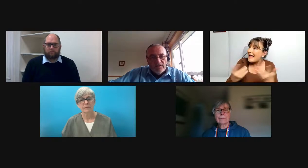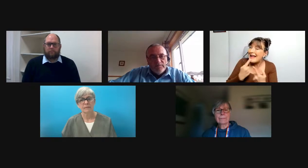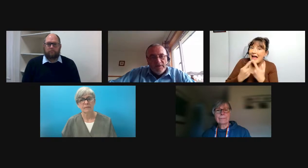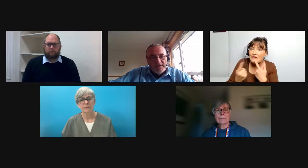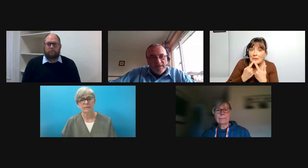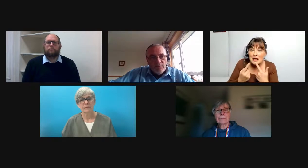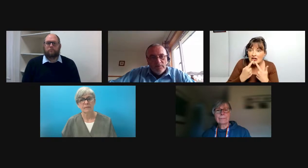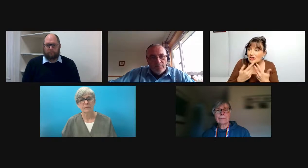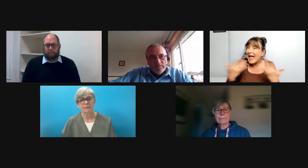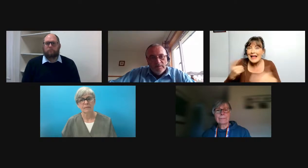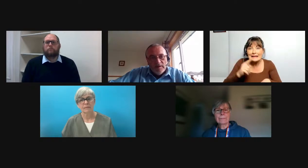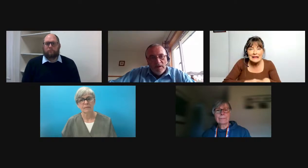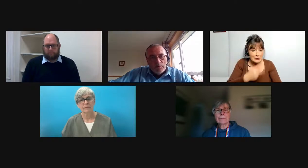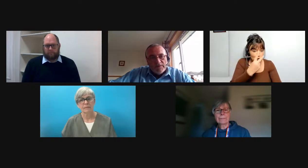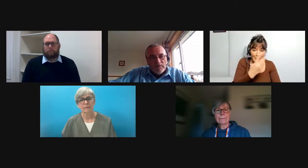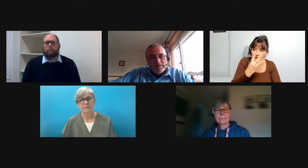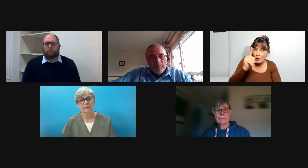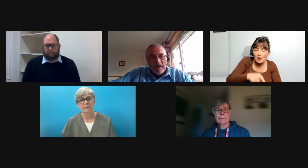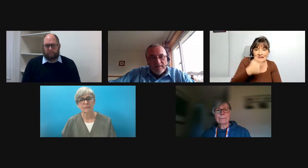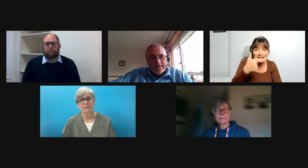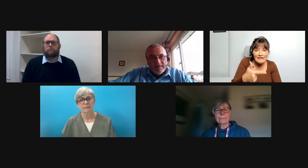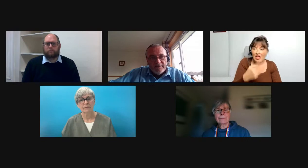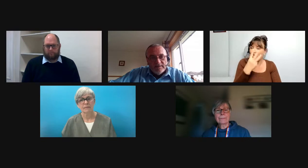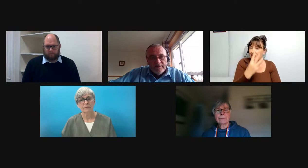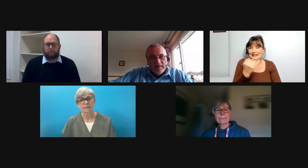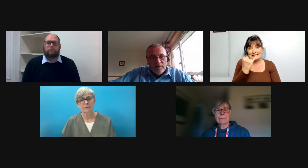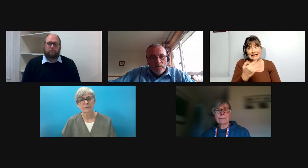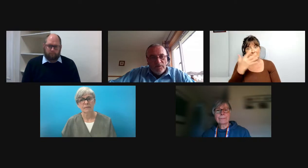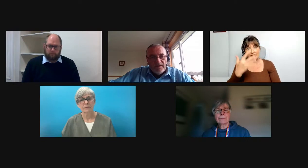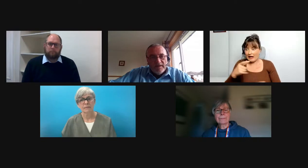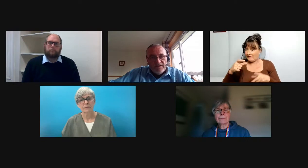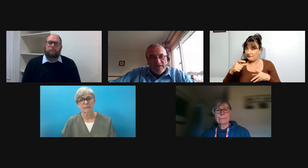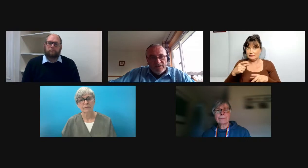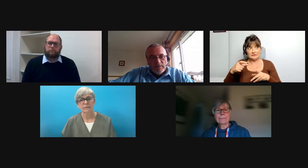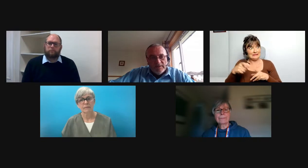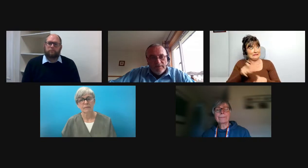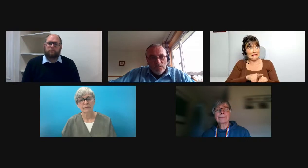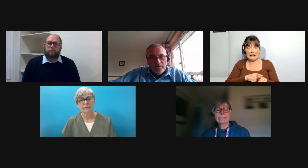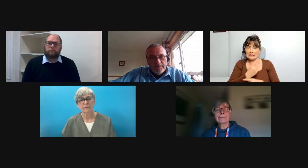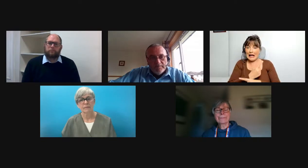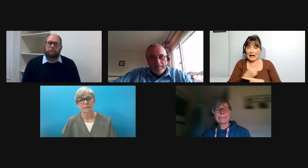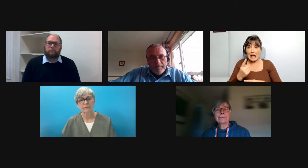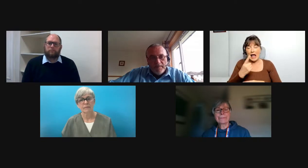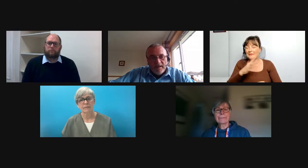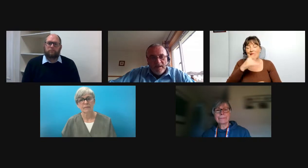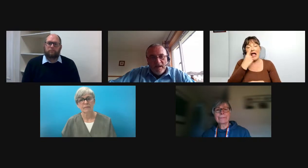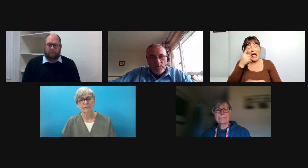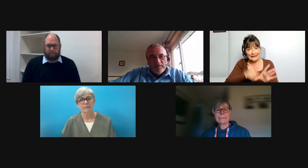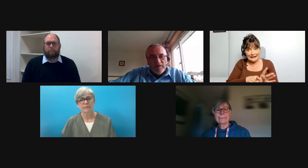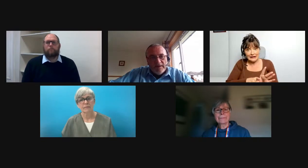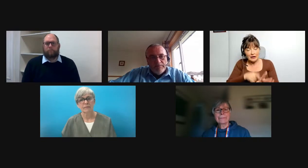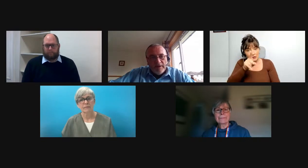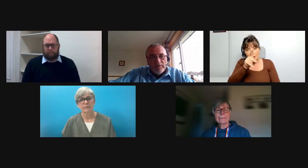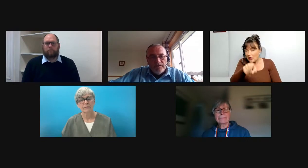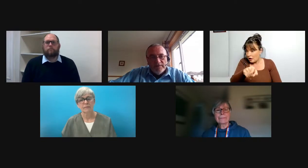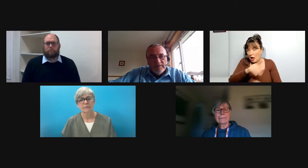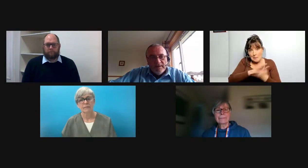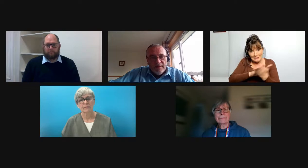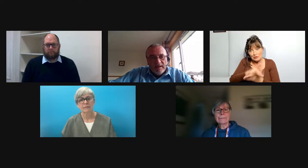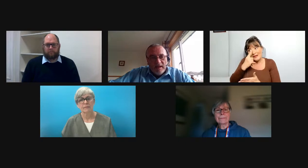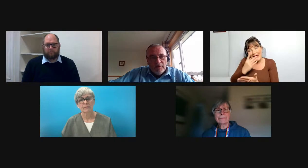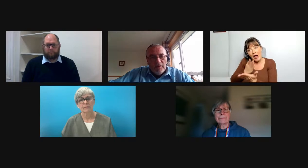Contact Scotland BSL was first piloted within NHS 24, and we are very